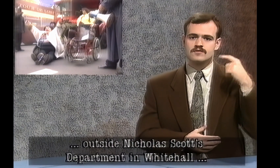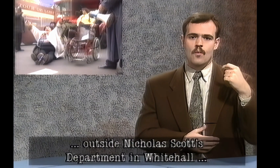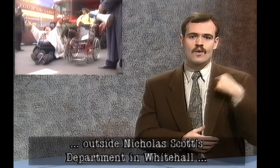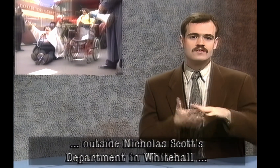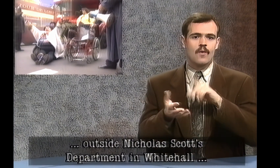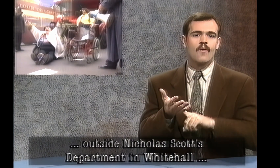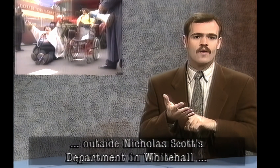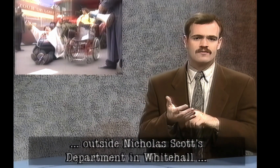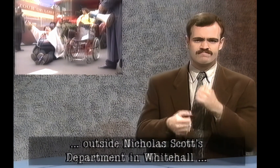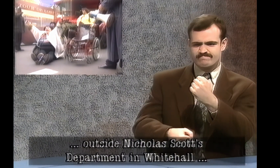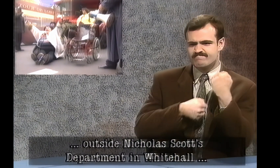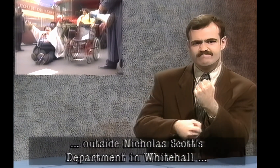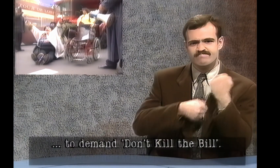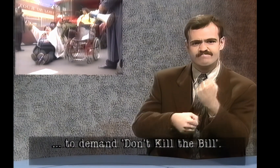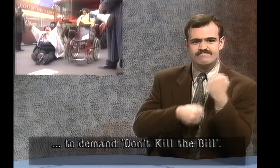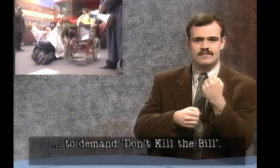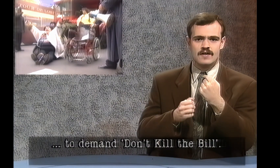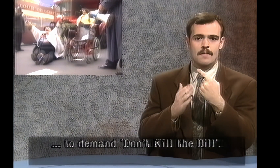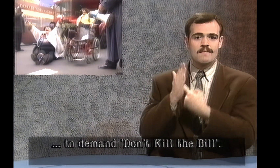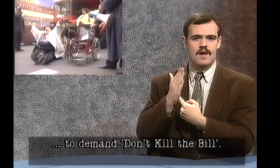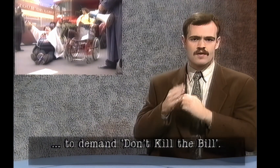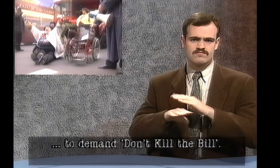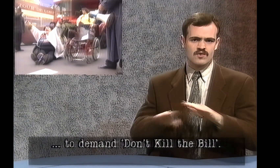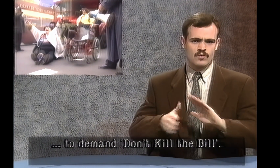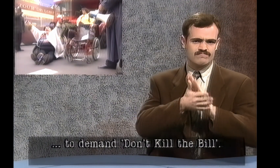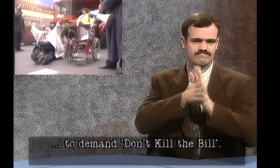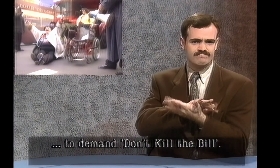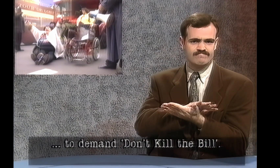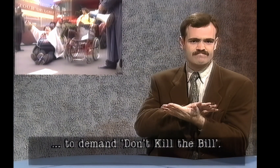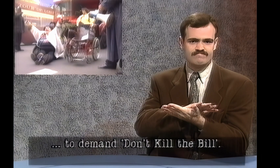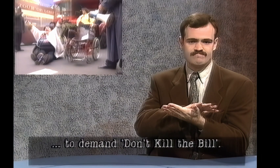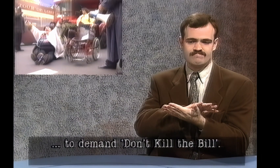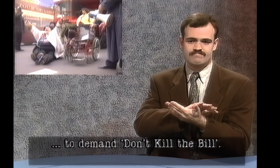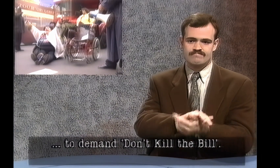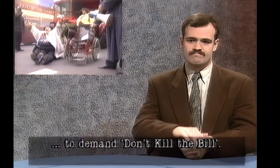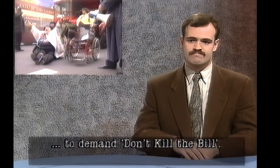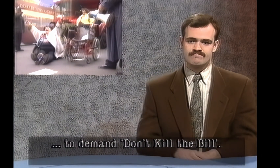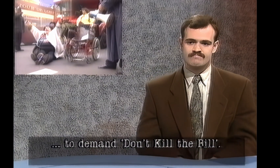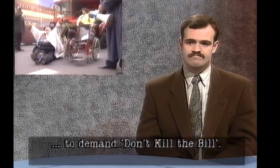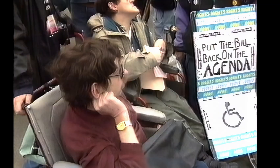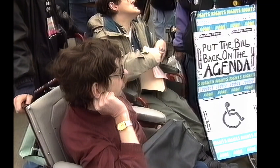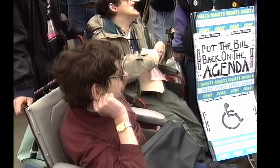Nicholas Scott's department in Whitehall to demand, "Don't kill the bill."